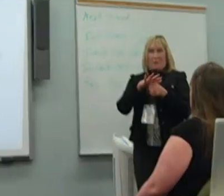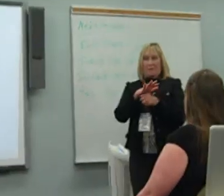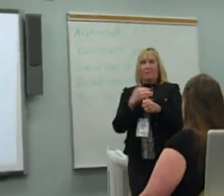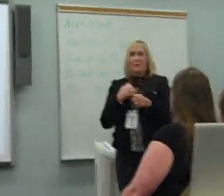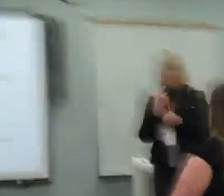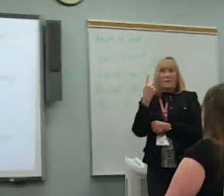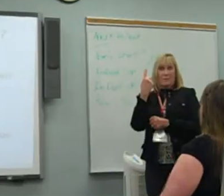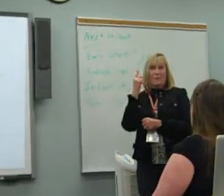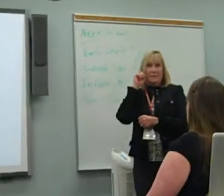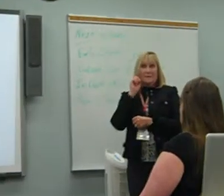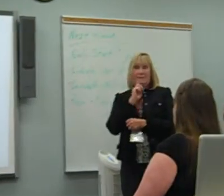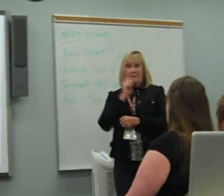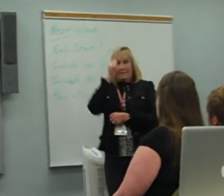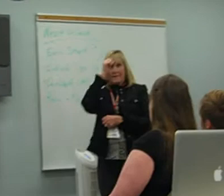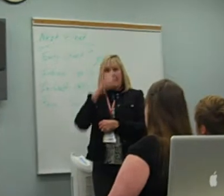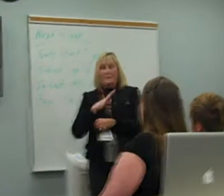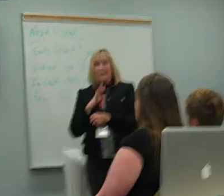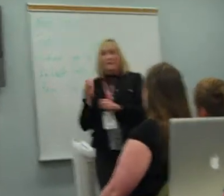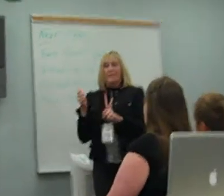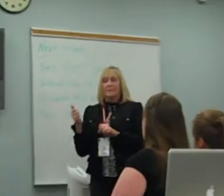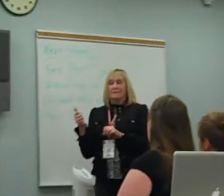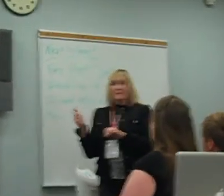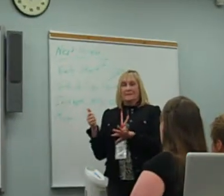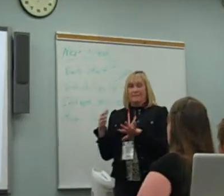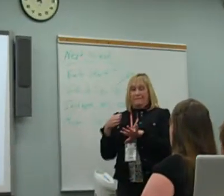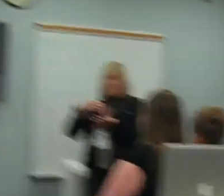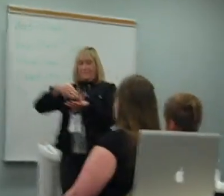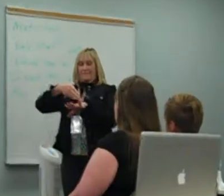I remember one time here in the Milwaukee area, there was one deaf man,